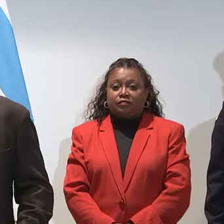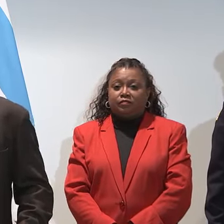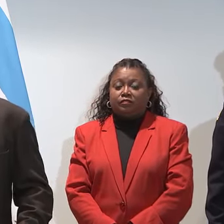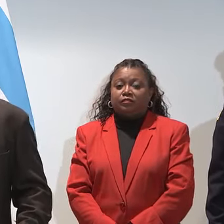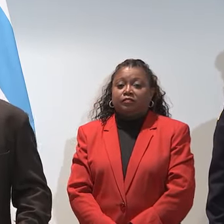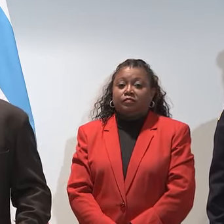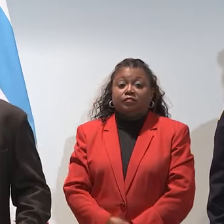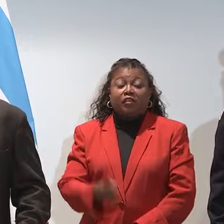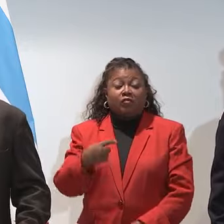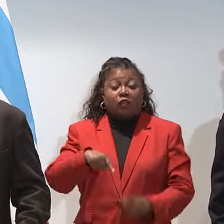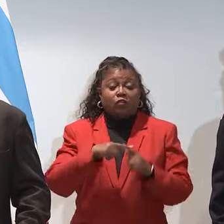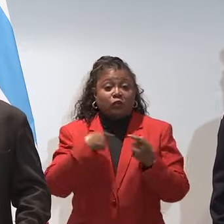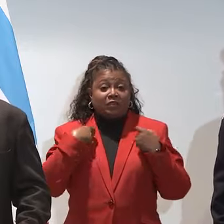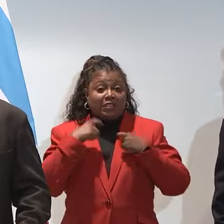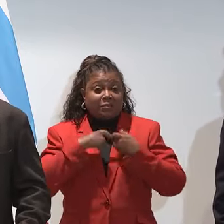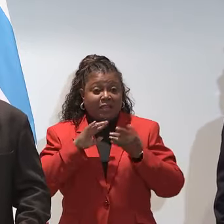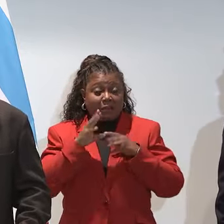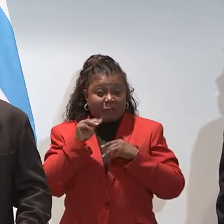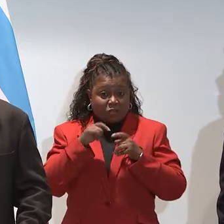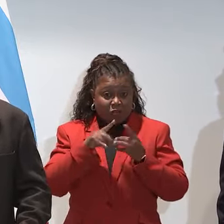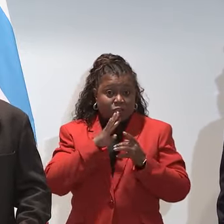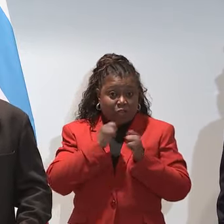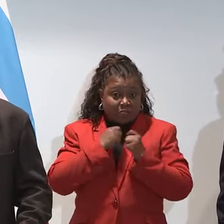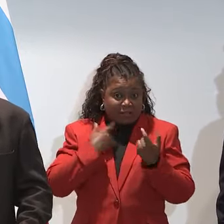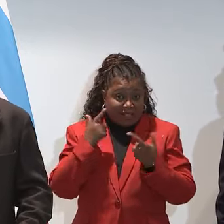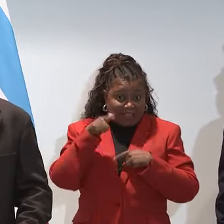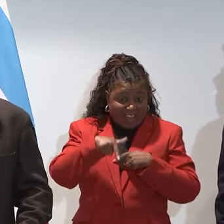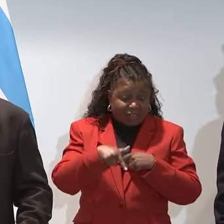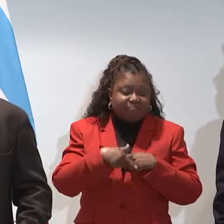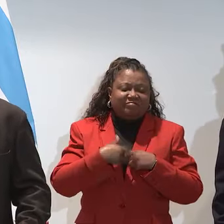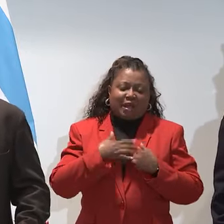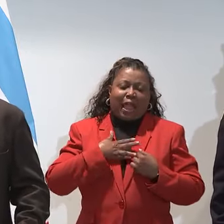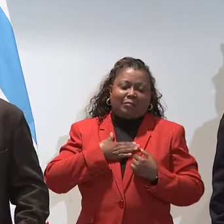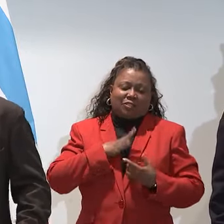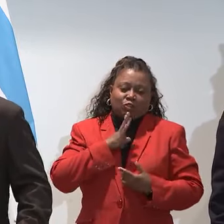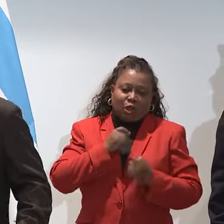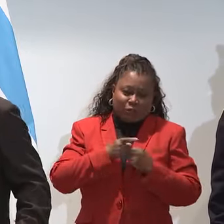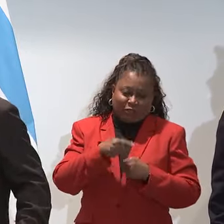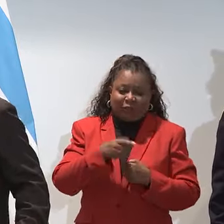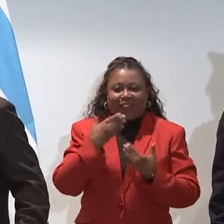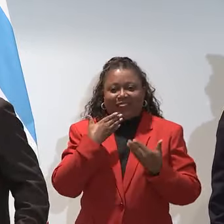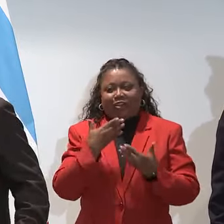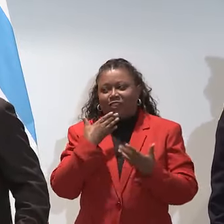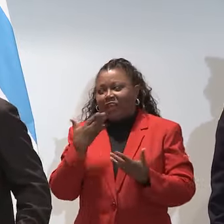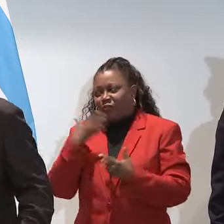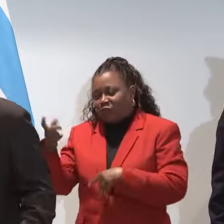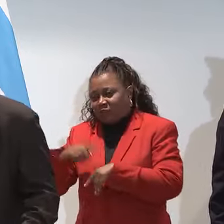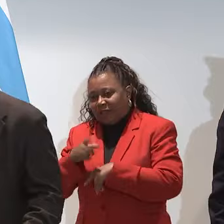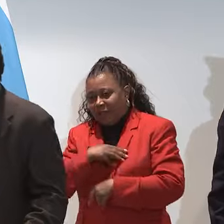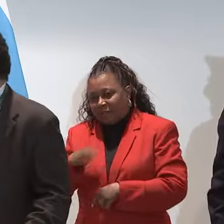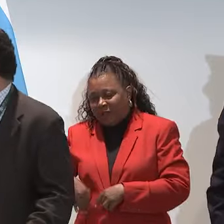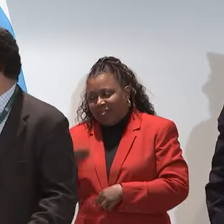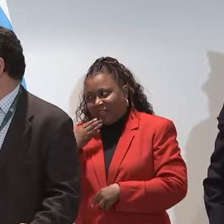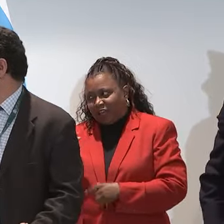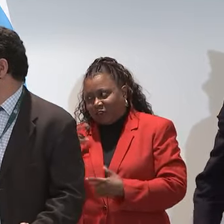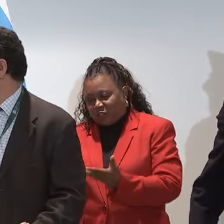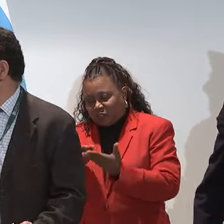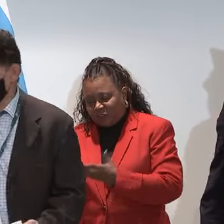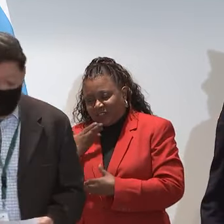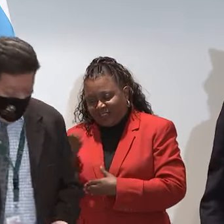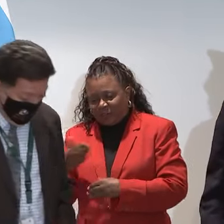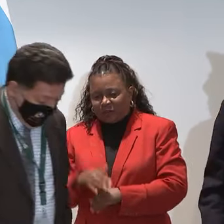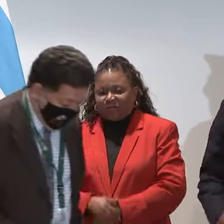okay? For those of you from the Spanish medium, if you want to talk to me afterwards, I'd be more than happy. Thank you. Thank you for your time, Mayor, and thank you for your service.